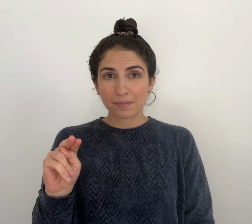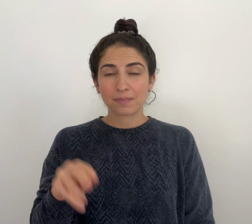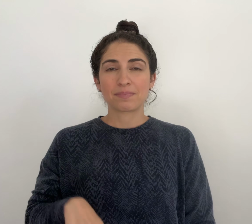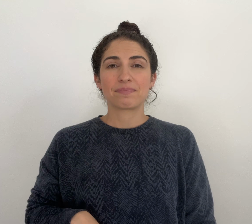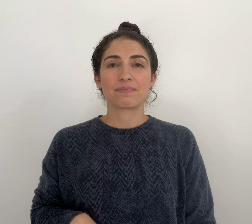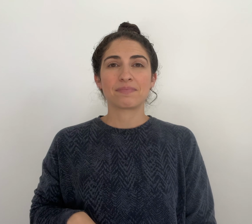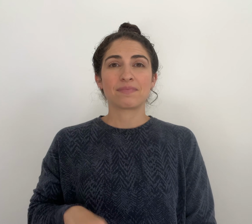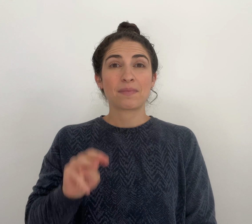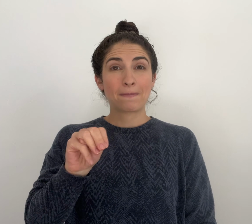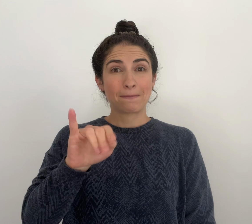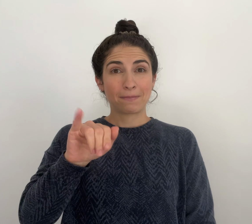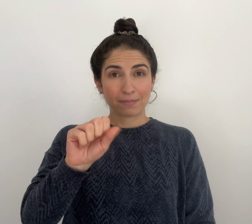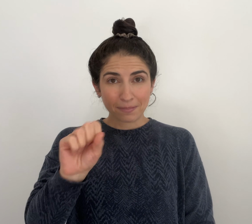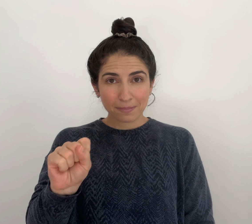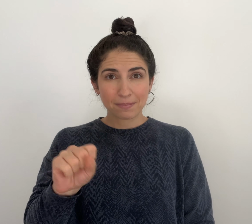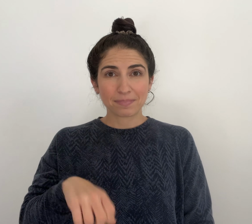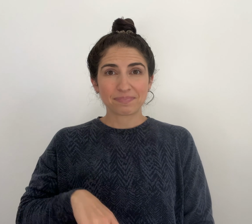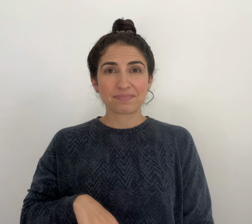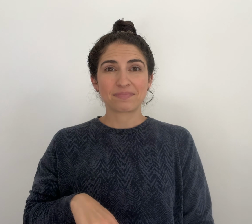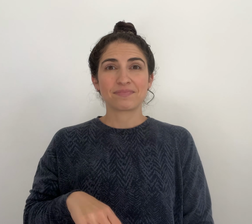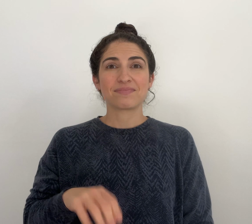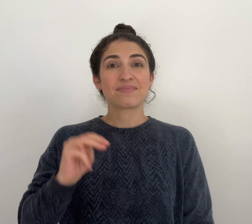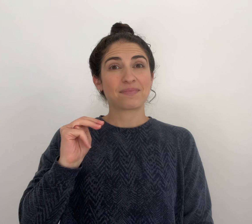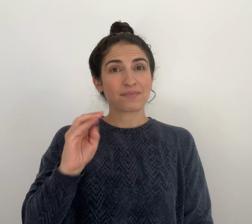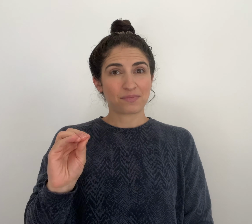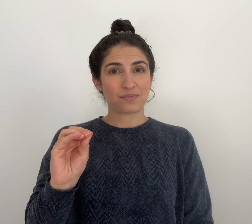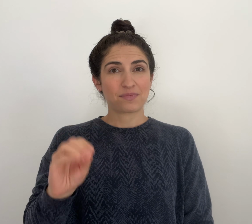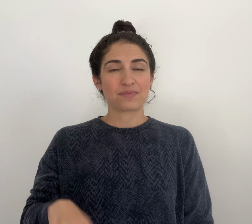Minnesota, Mississippi, Missouri,